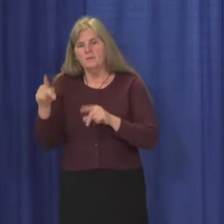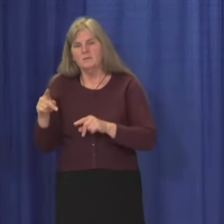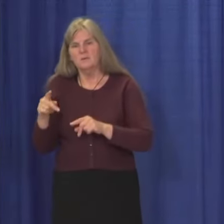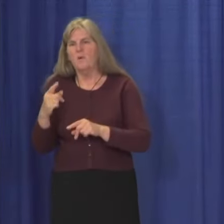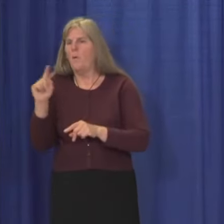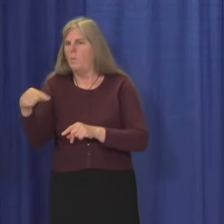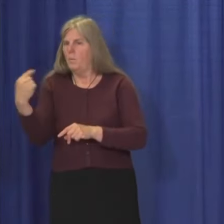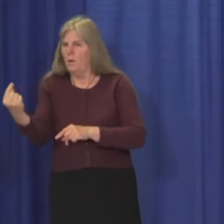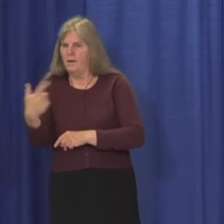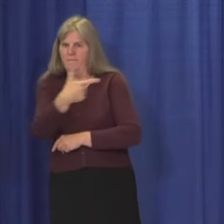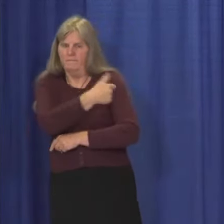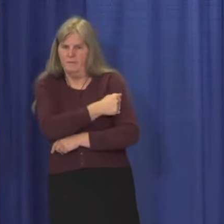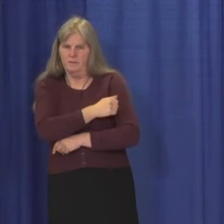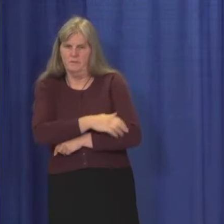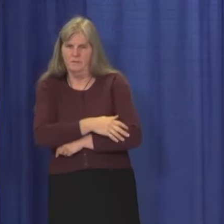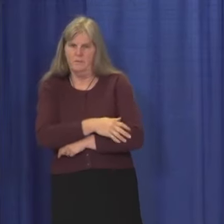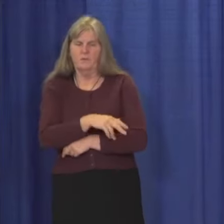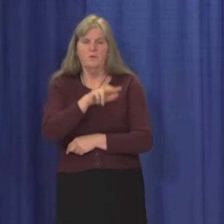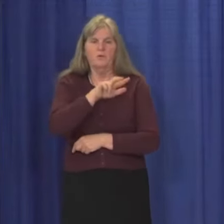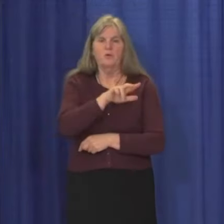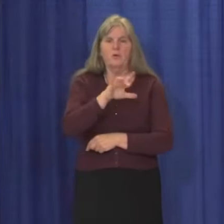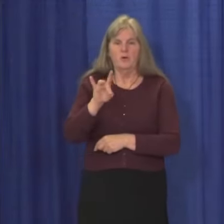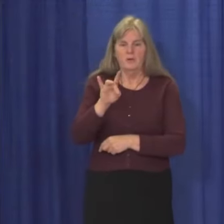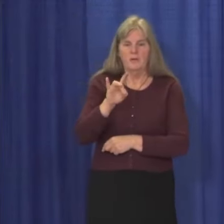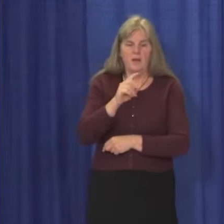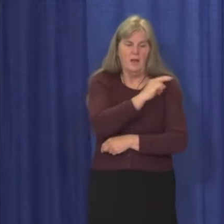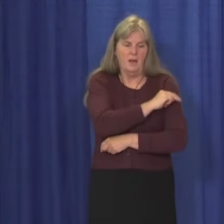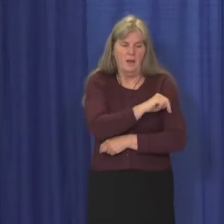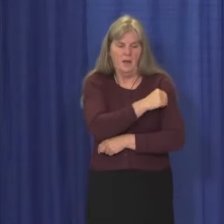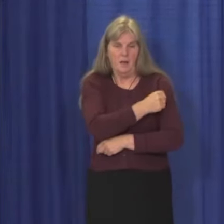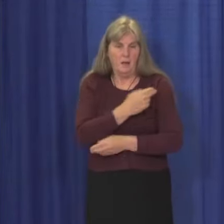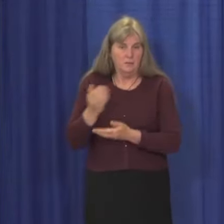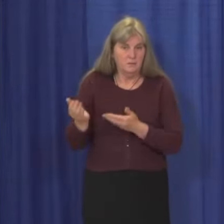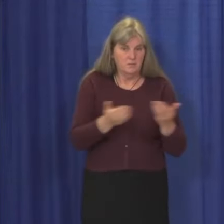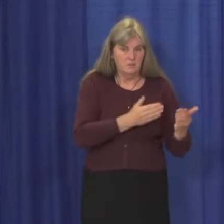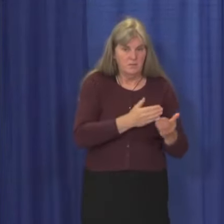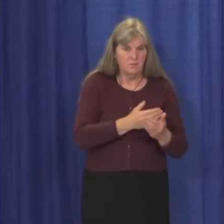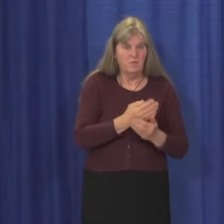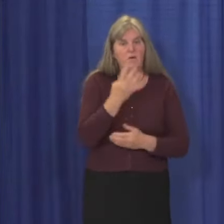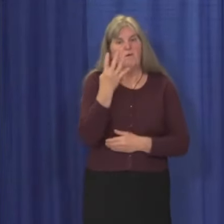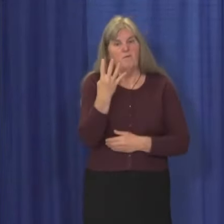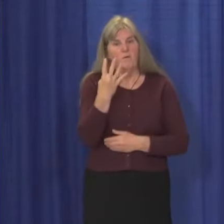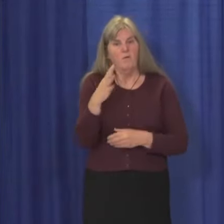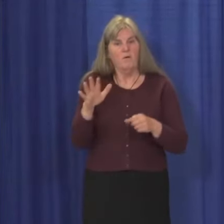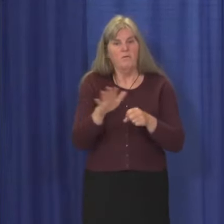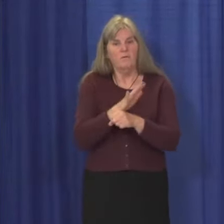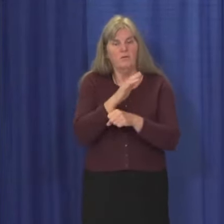Of 38 people hospitalized, just 4 were fully vaccinated.